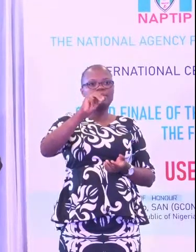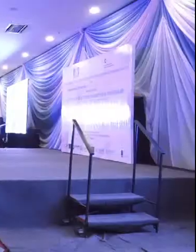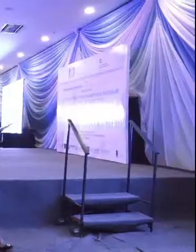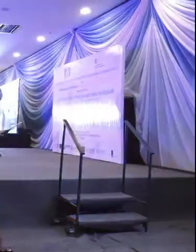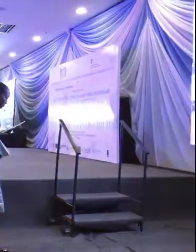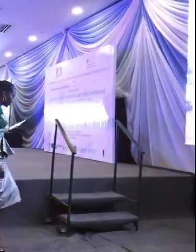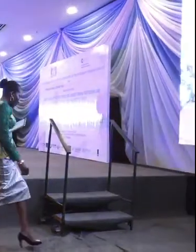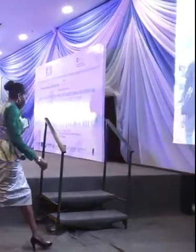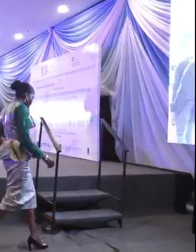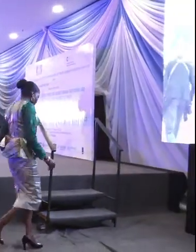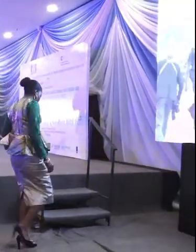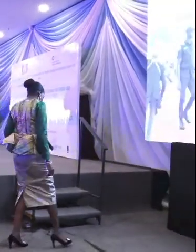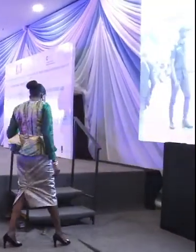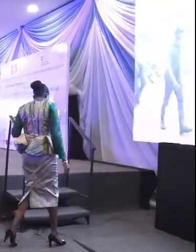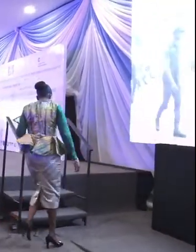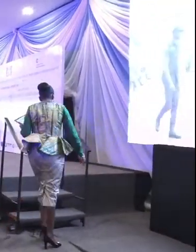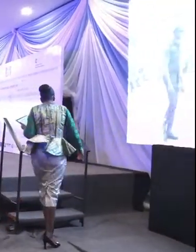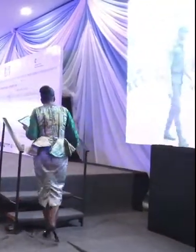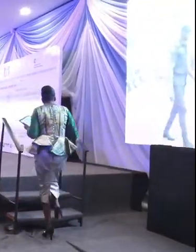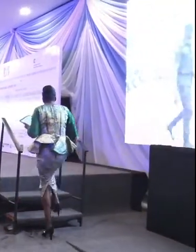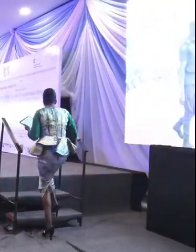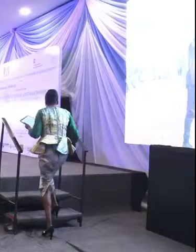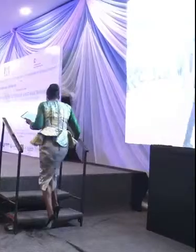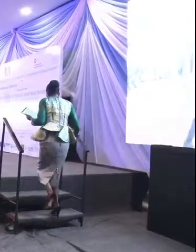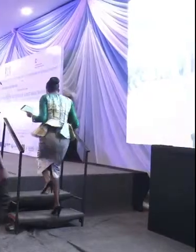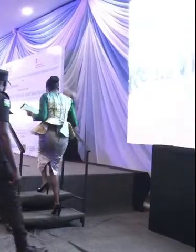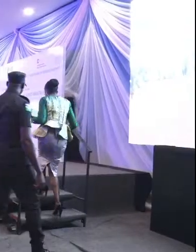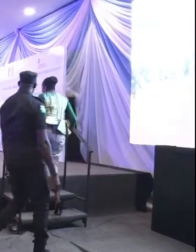Waziri Azi. Please put your hands together for her.